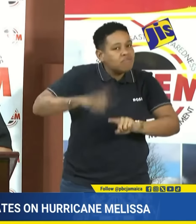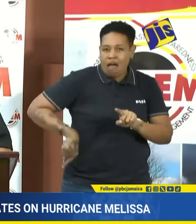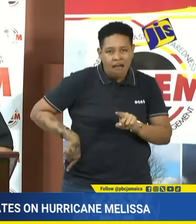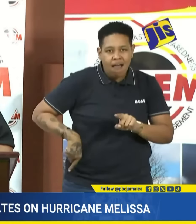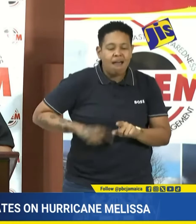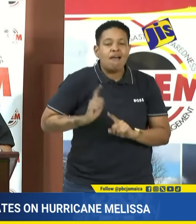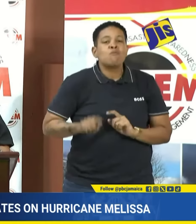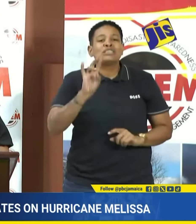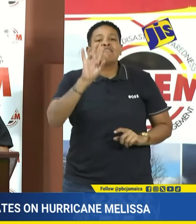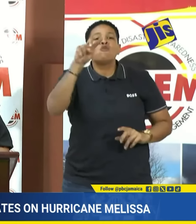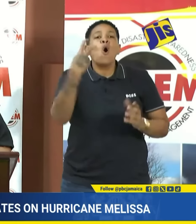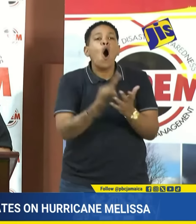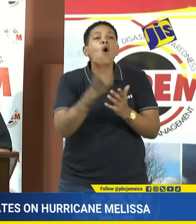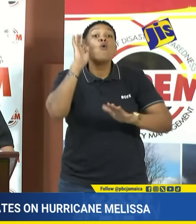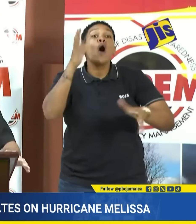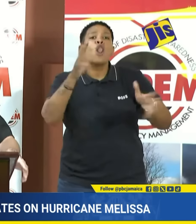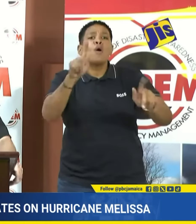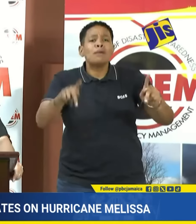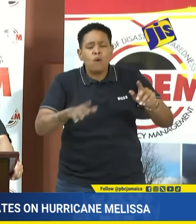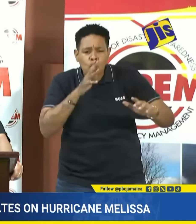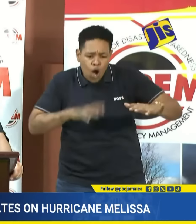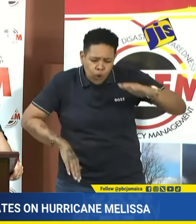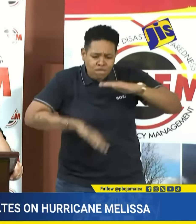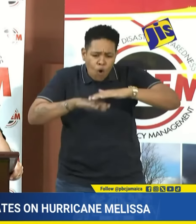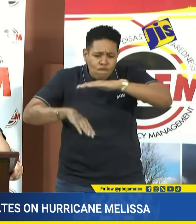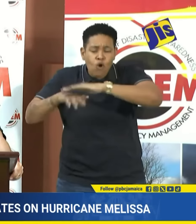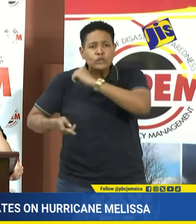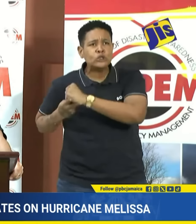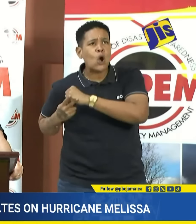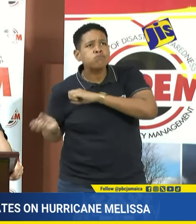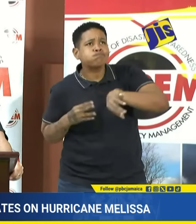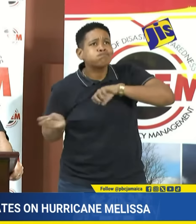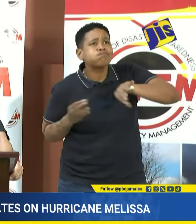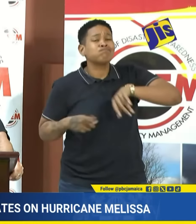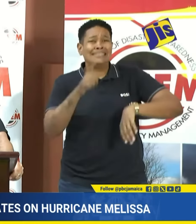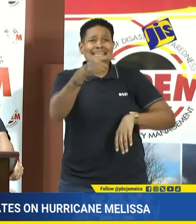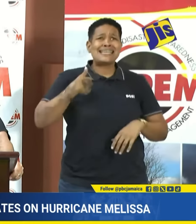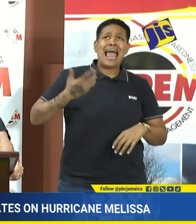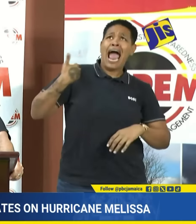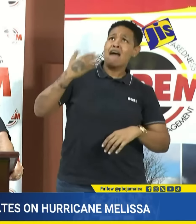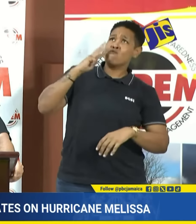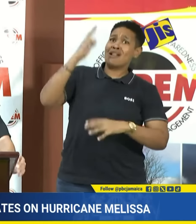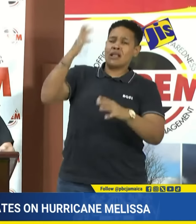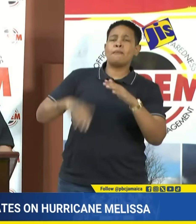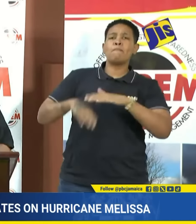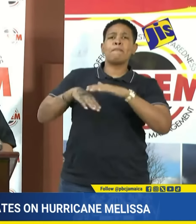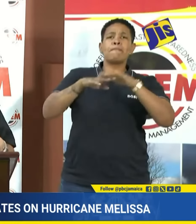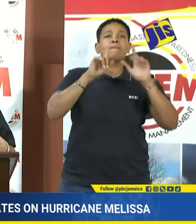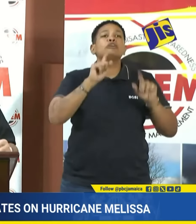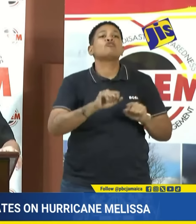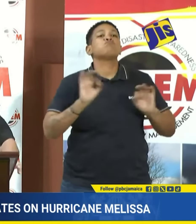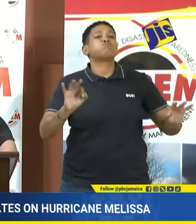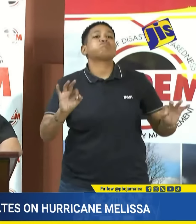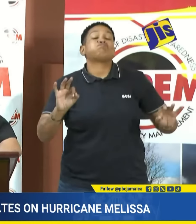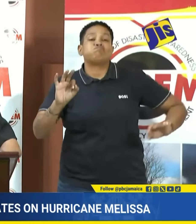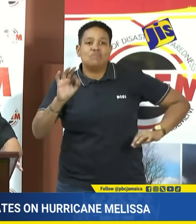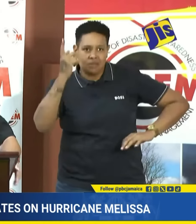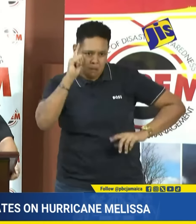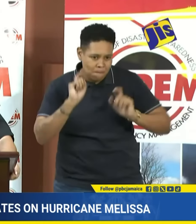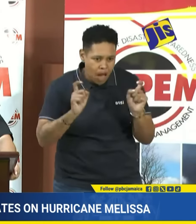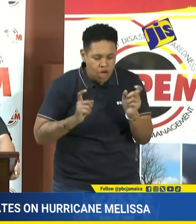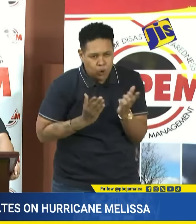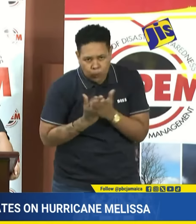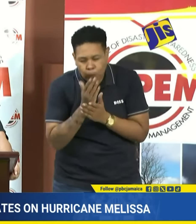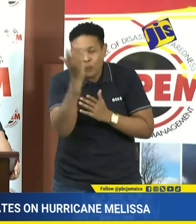but 72 hours that there will be supply that allow people to catch water, to store, to backfill their storage, and to be able to